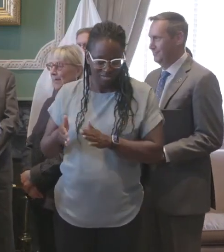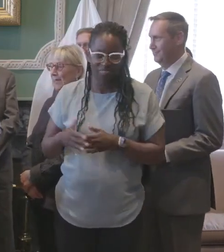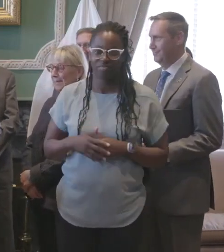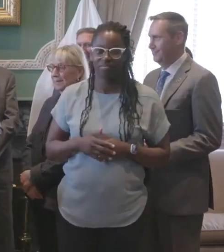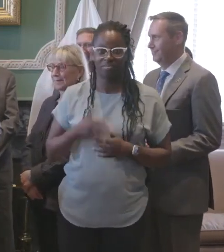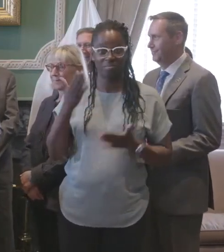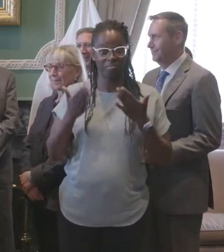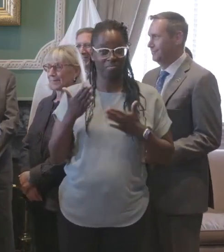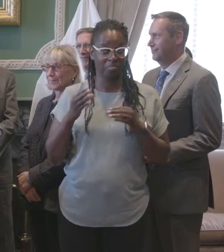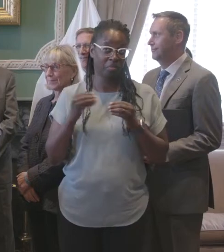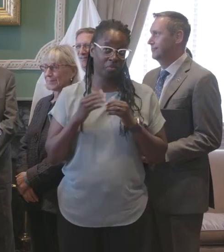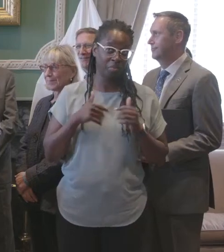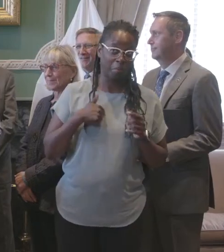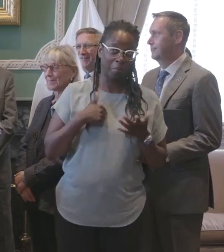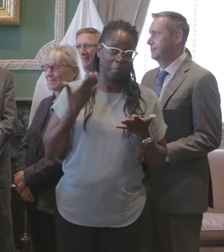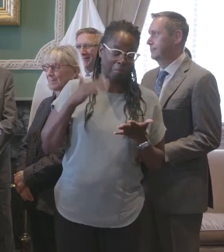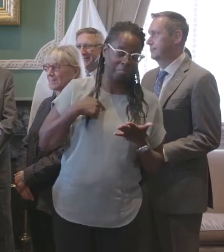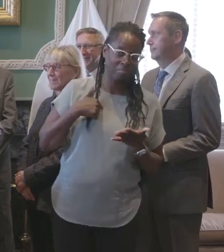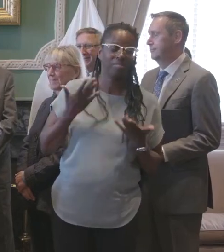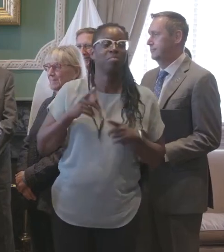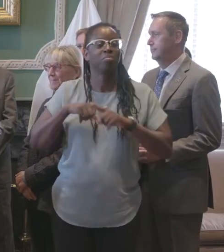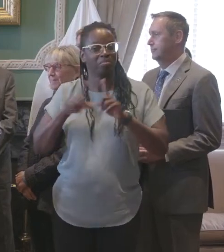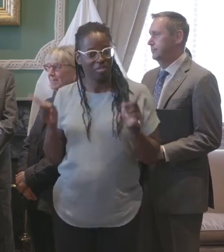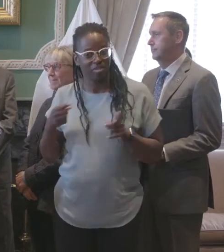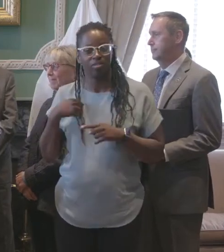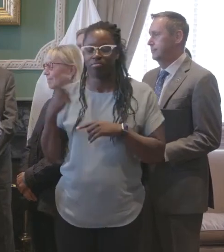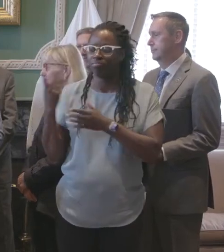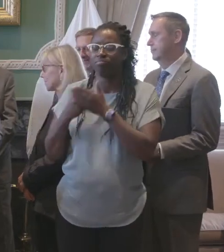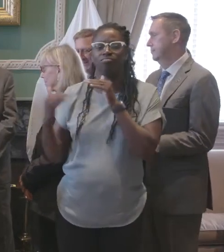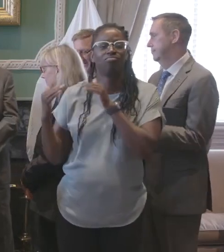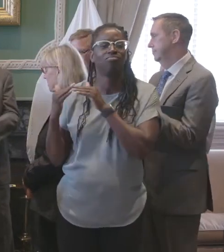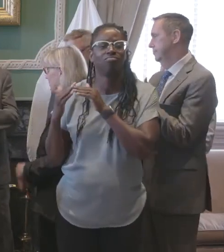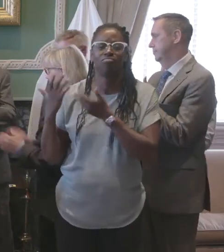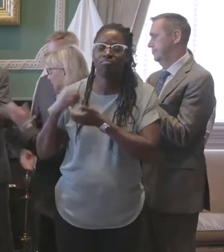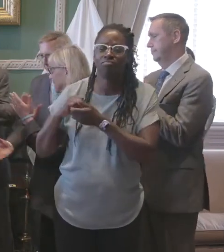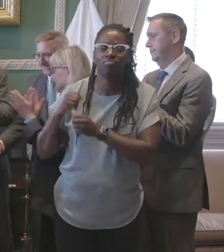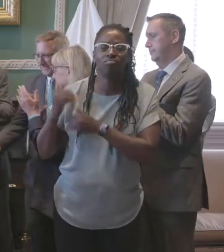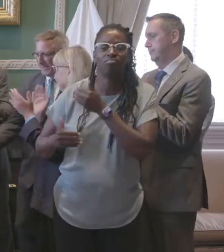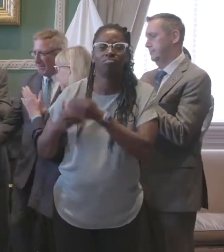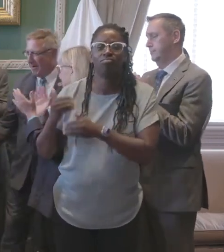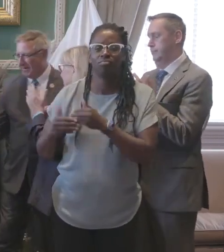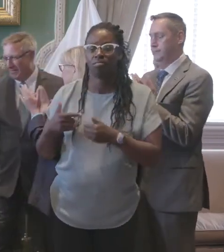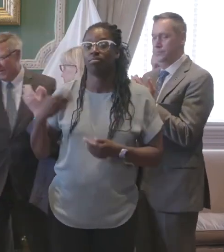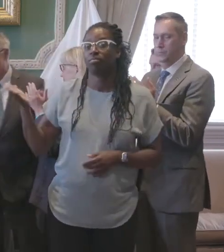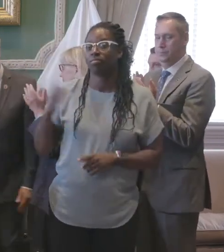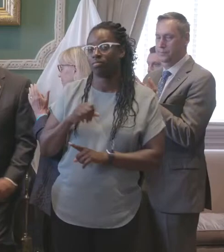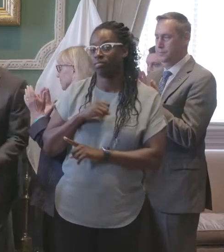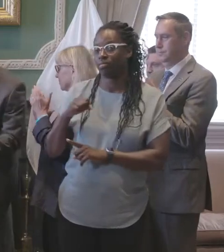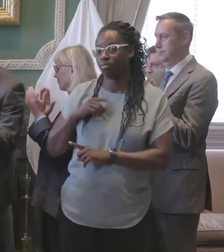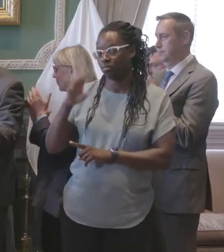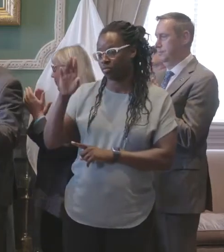but certainly someone who I've enjoyed working with, Senator Mike Rodrigues. Thank you.